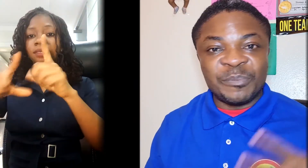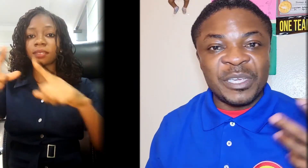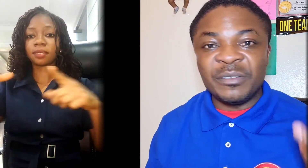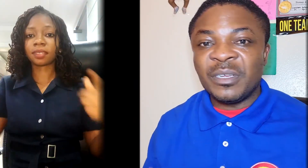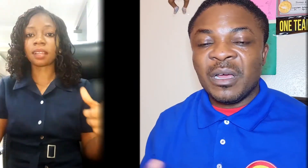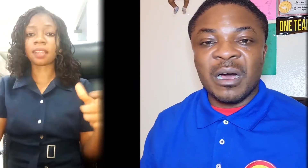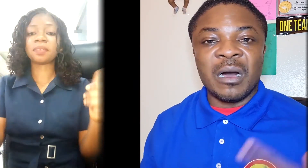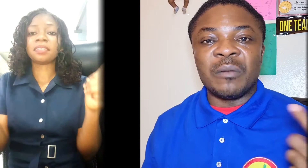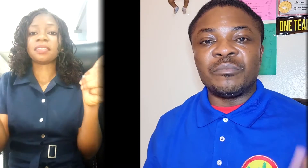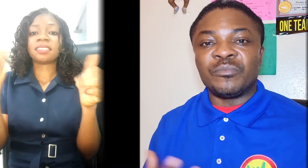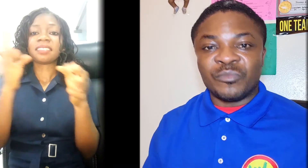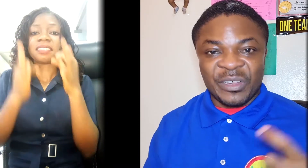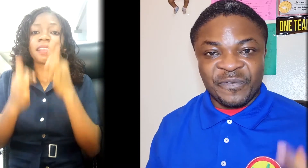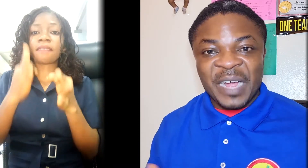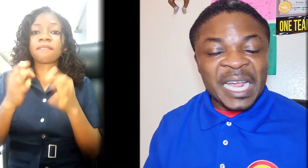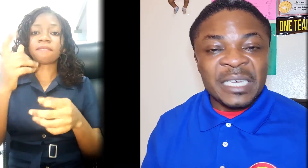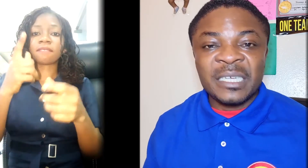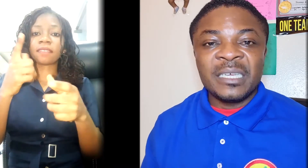signing is being